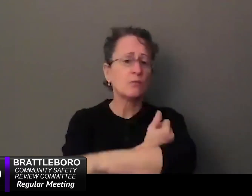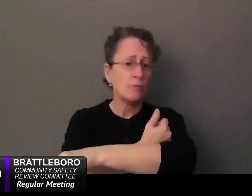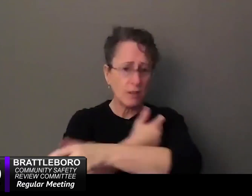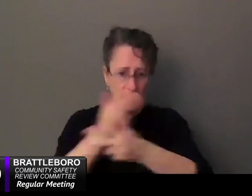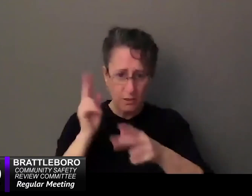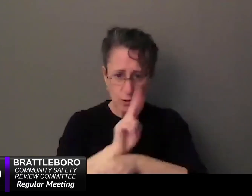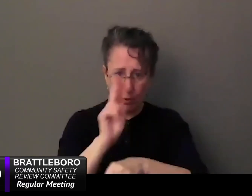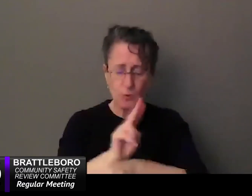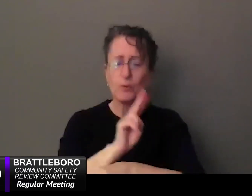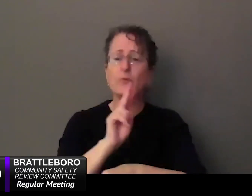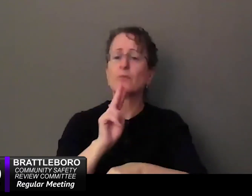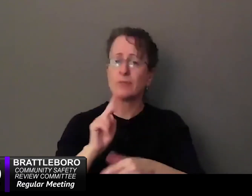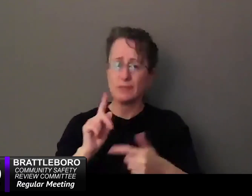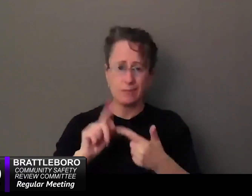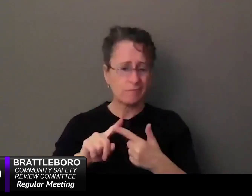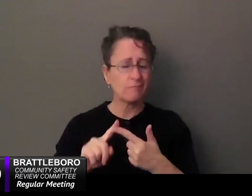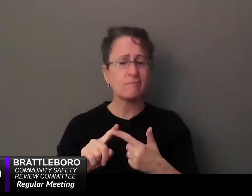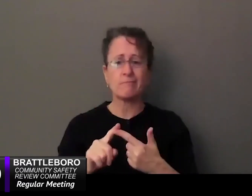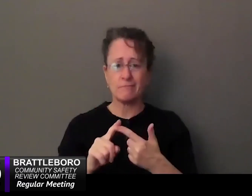I